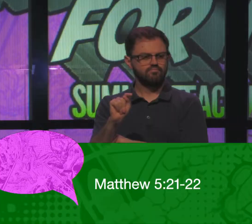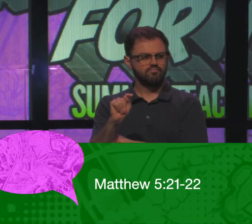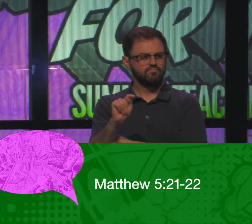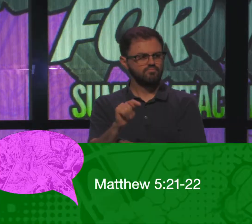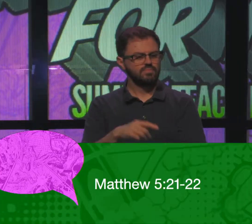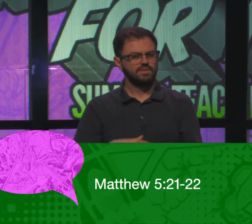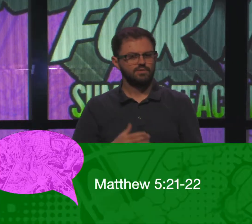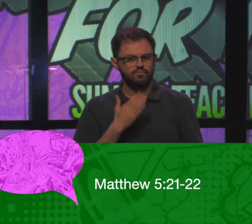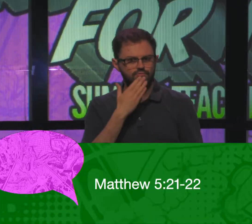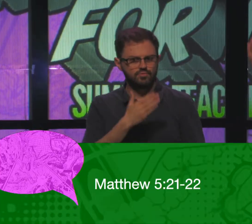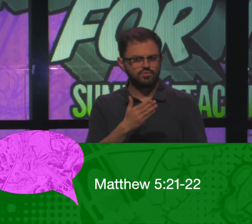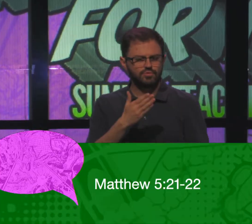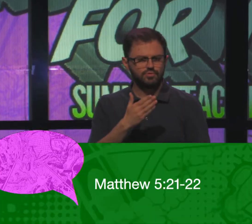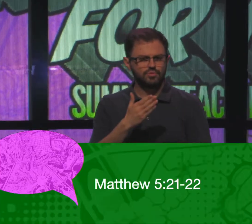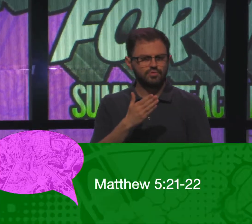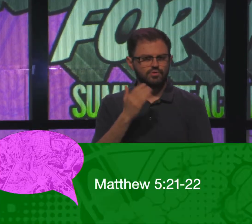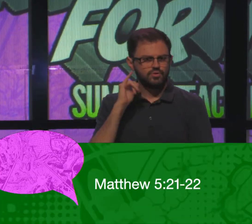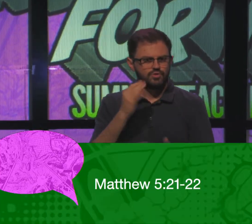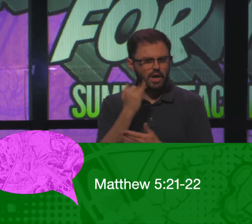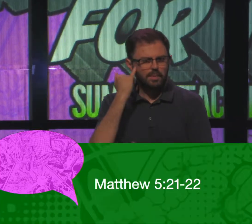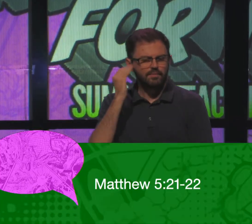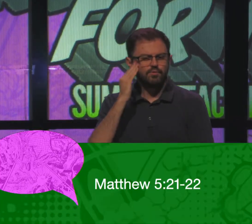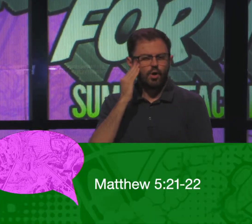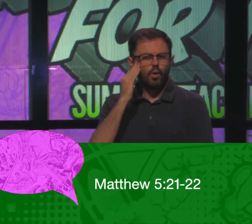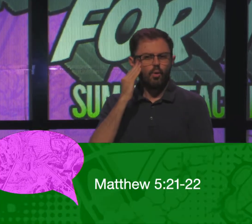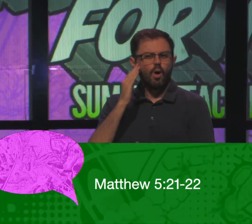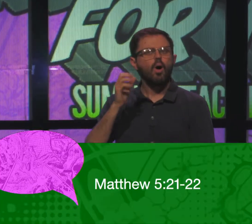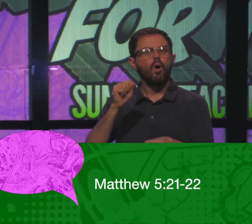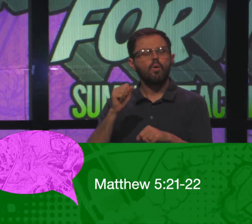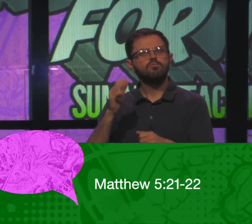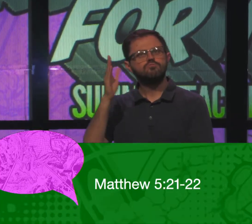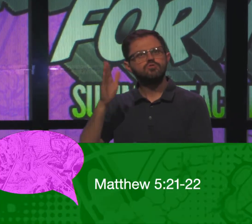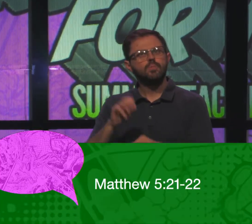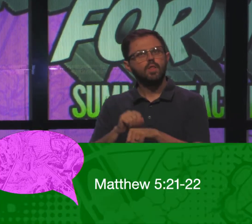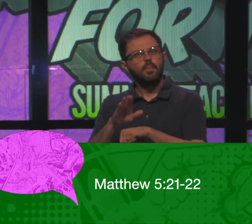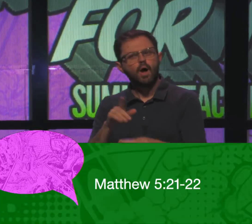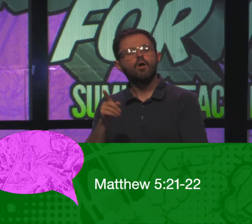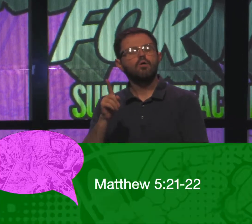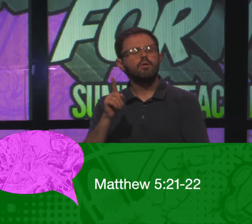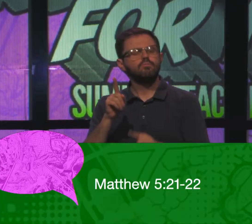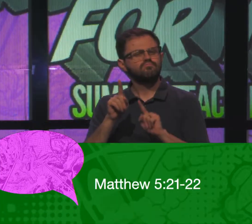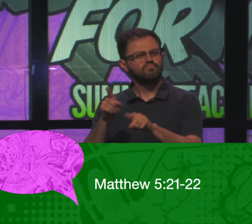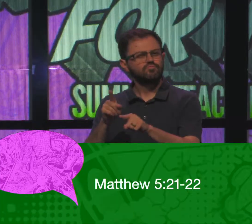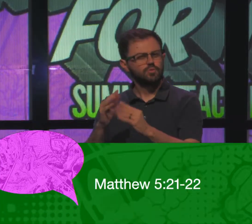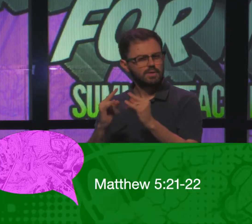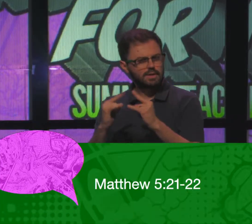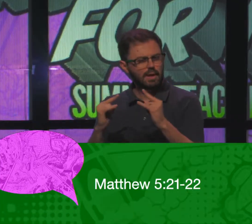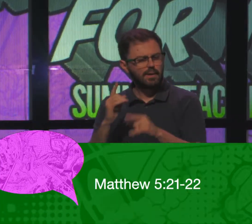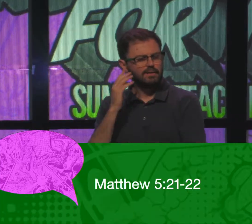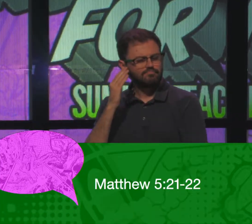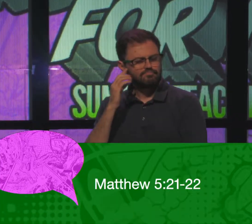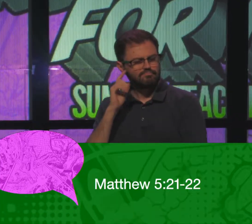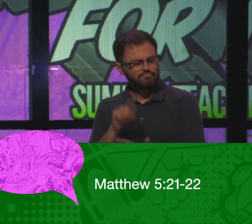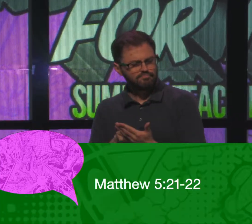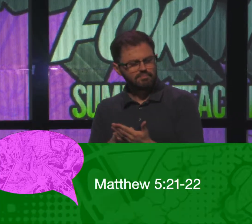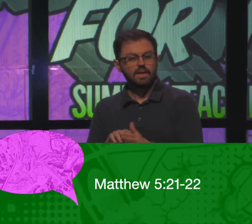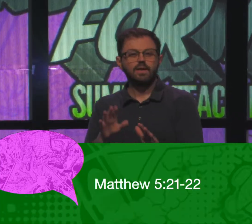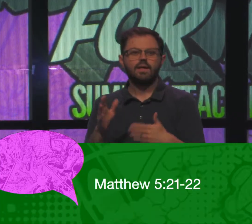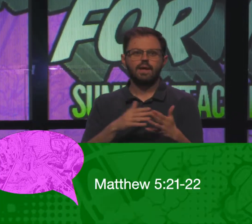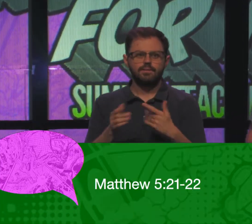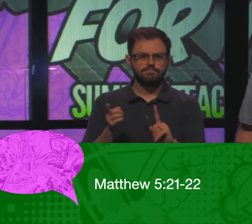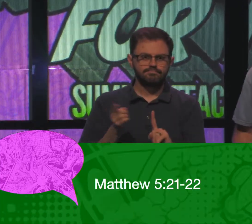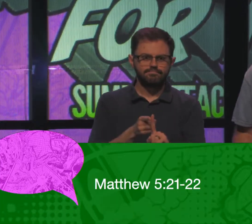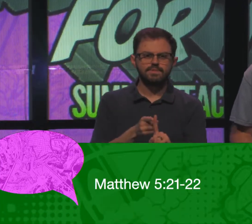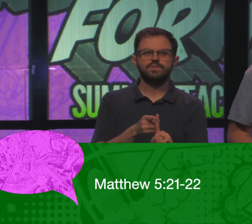Sermon on the Mount. Same people that went to Bible church camp, I know. So listen, here's the thing, the Sermon on the Mount. In the Sermon on the Mount,